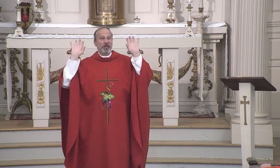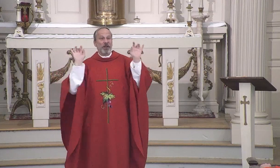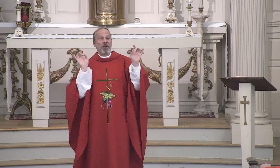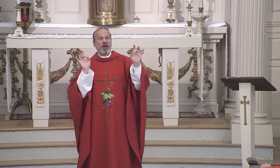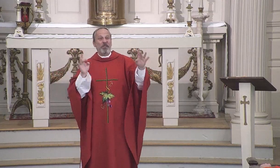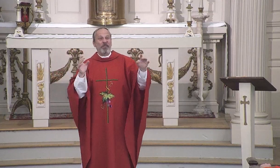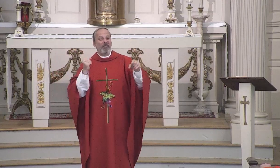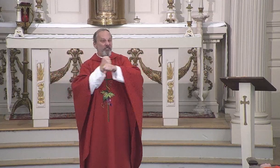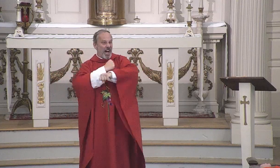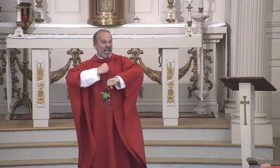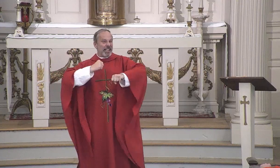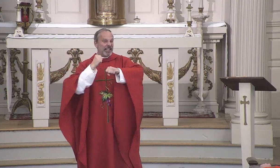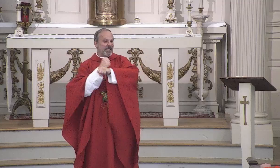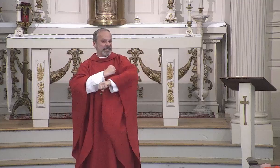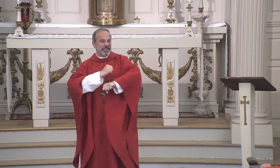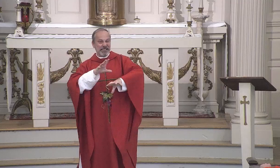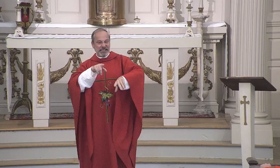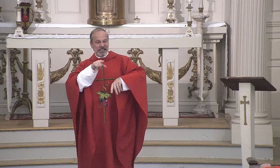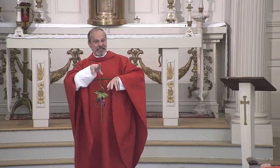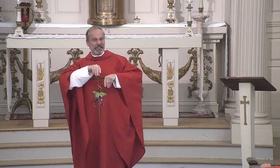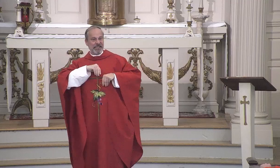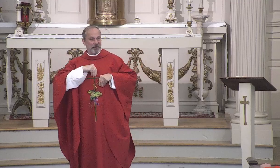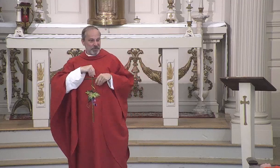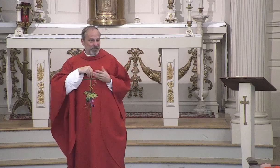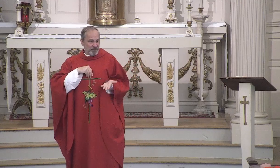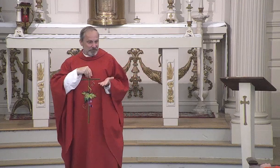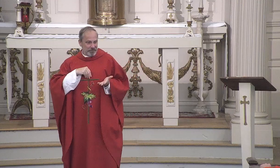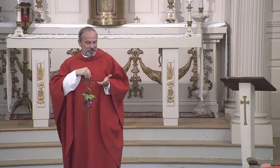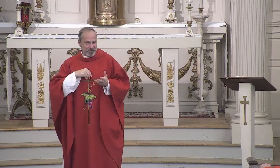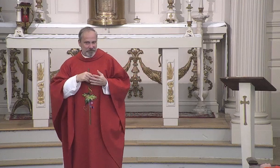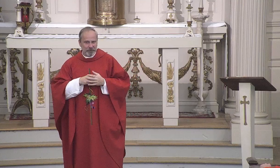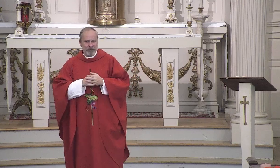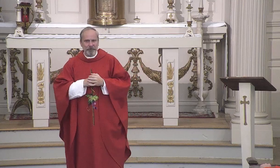offers himself in a sacrifice